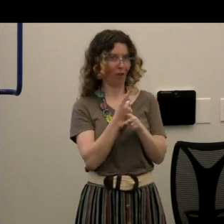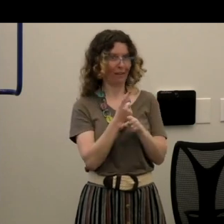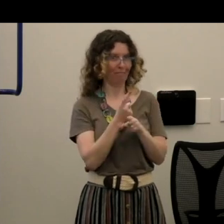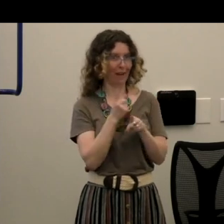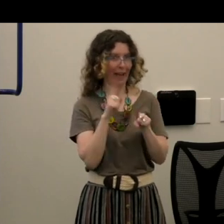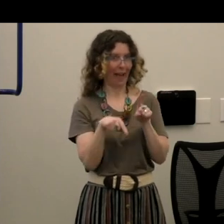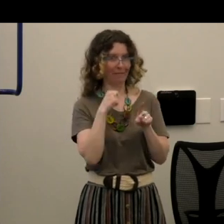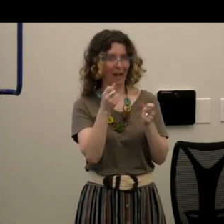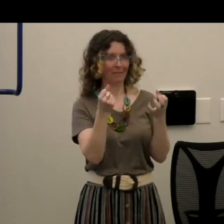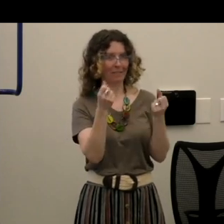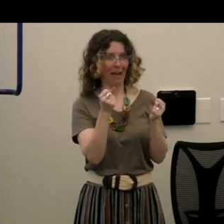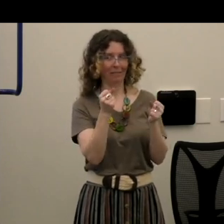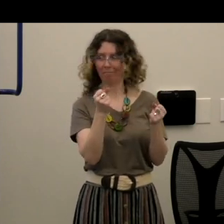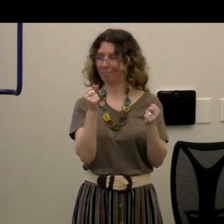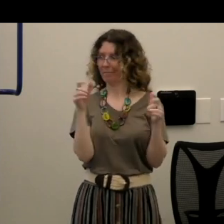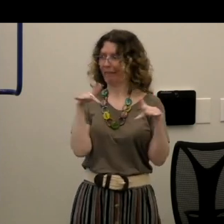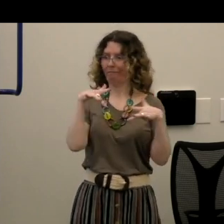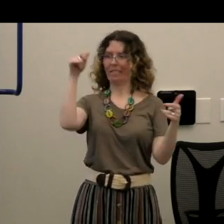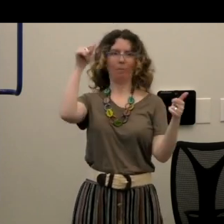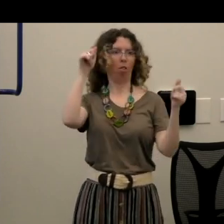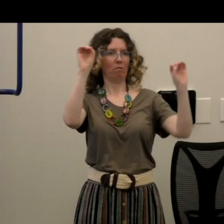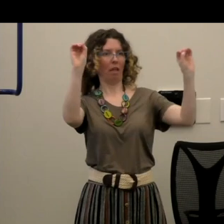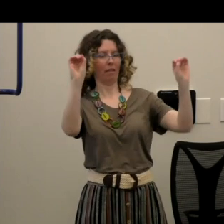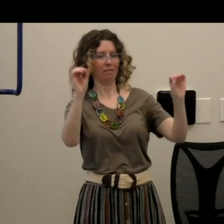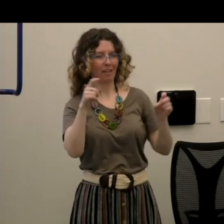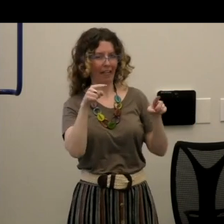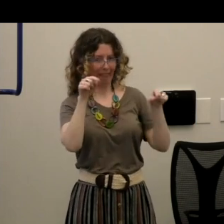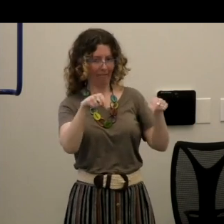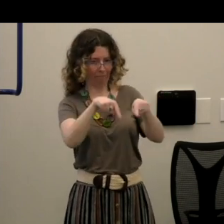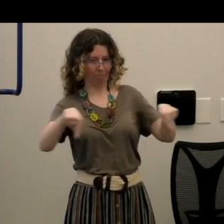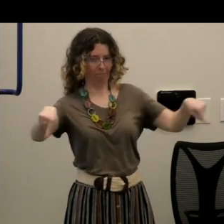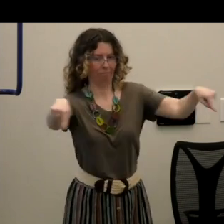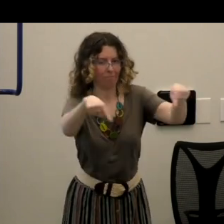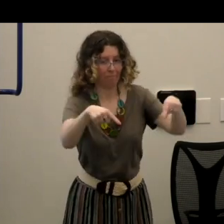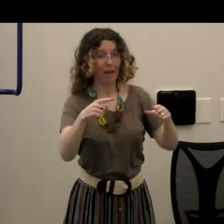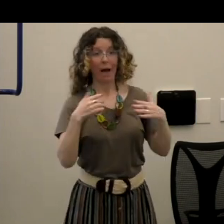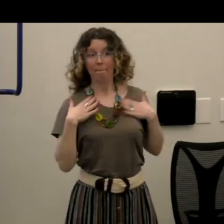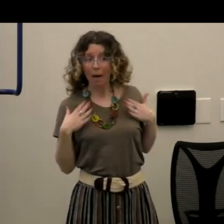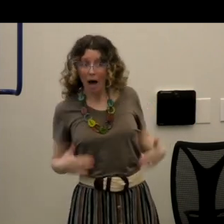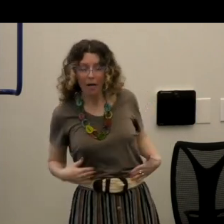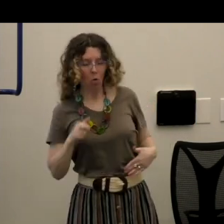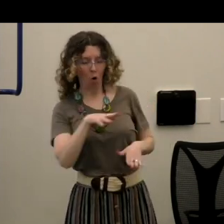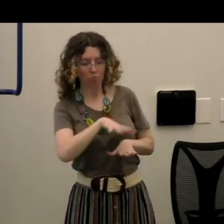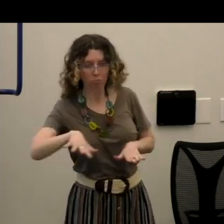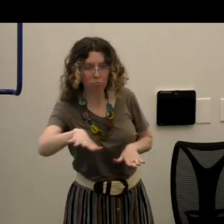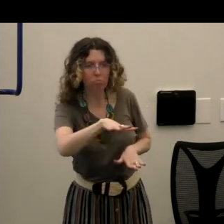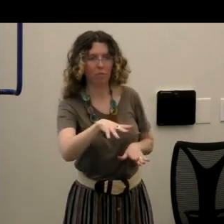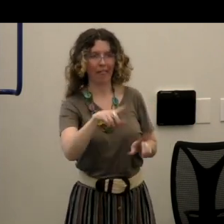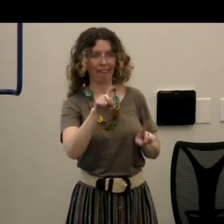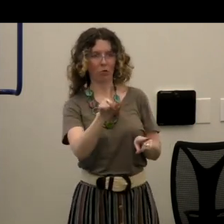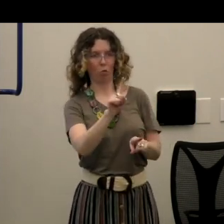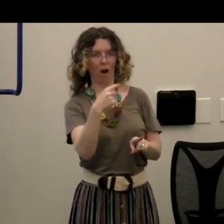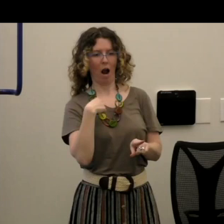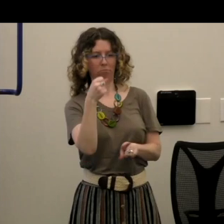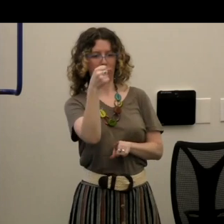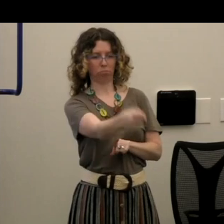produce the sign. So I can't just sign something that's not in the space, right? It has to be out in the space, either on